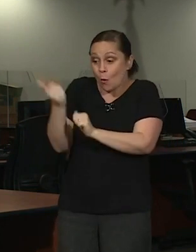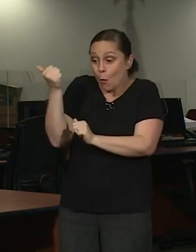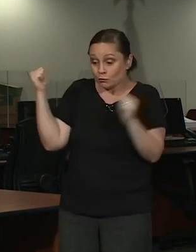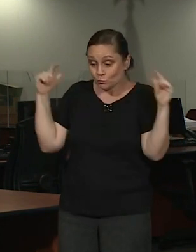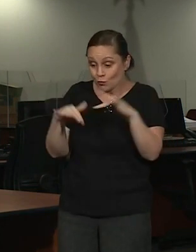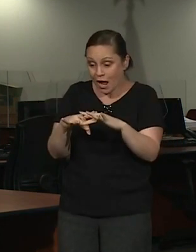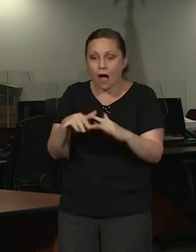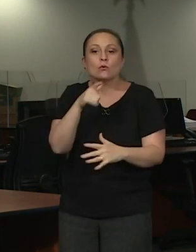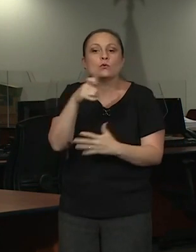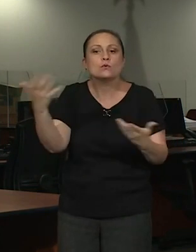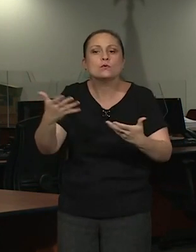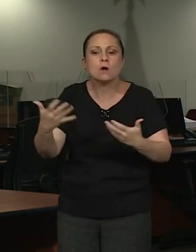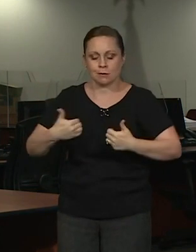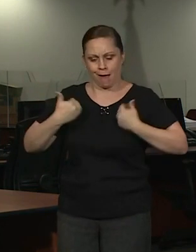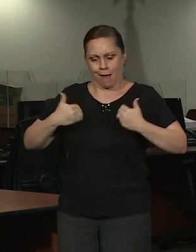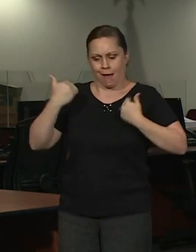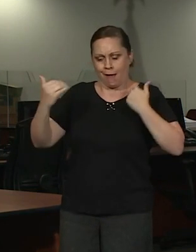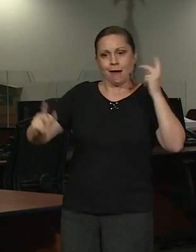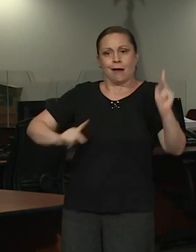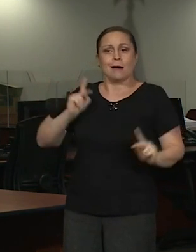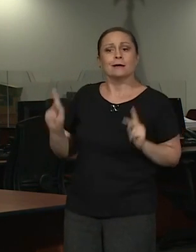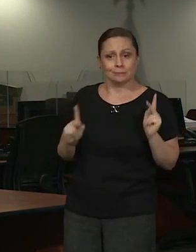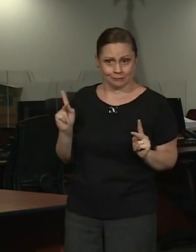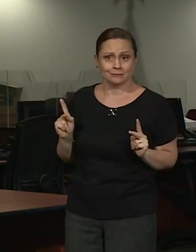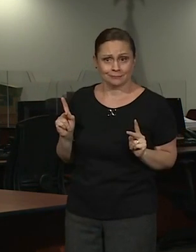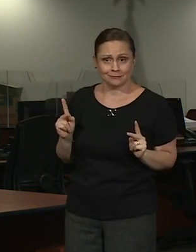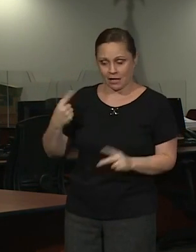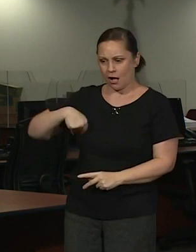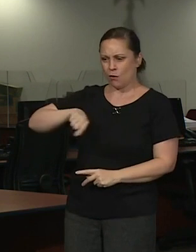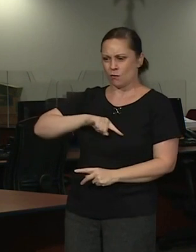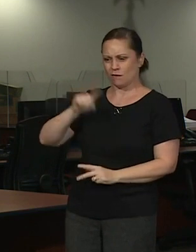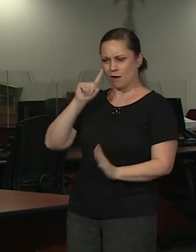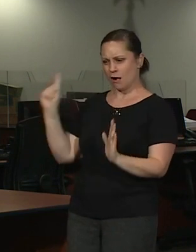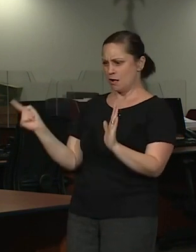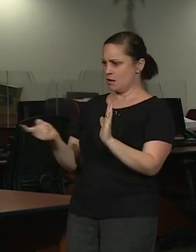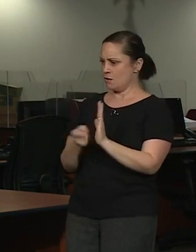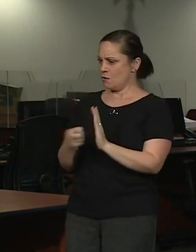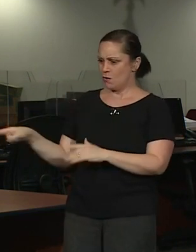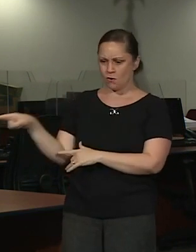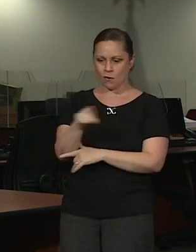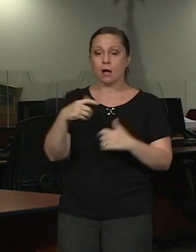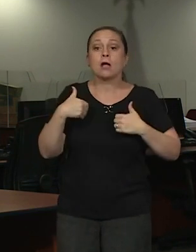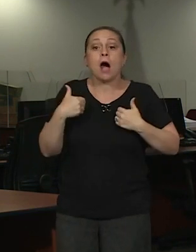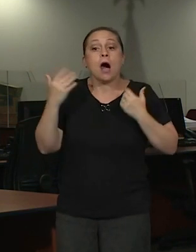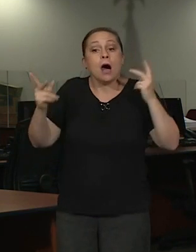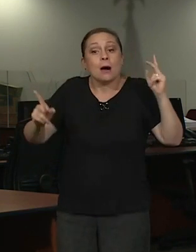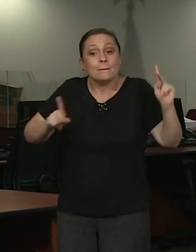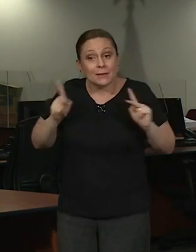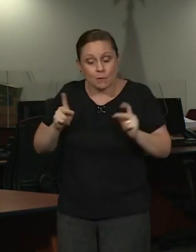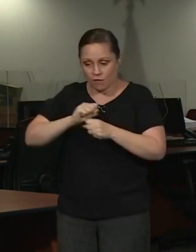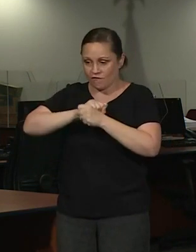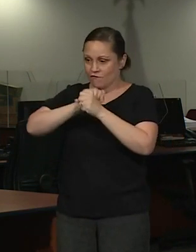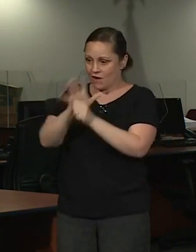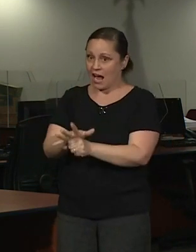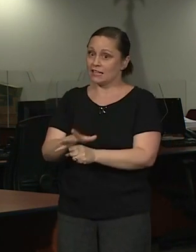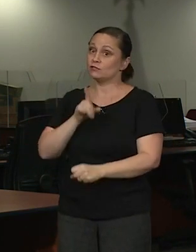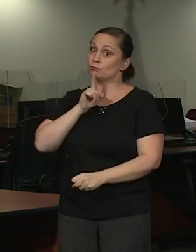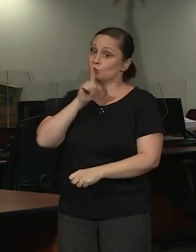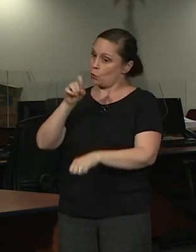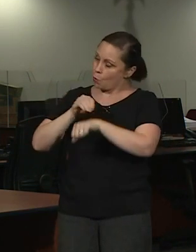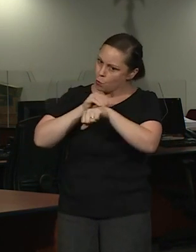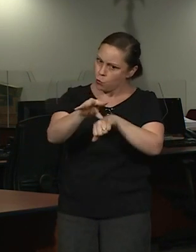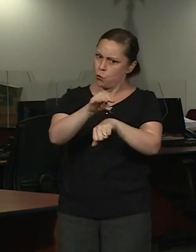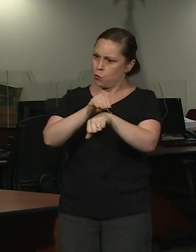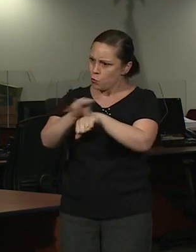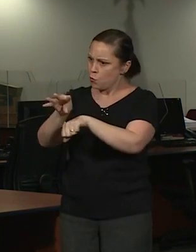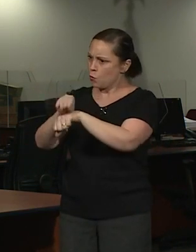recently that's where the virus is really taking hold. And we know that the young people travel, the younger people travel,